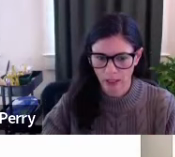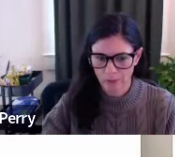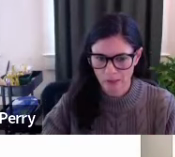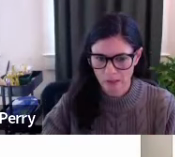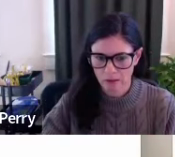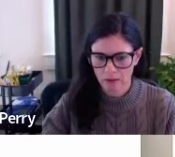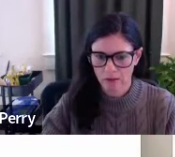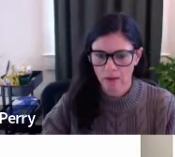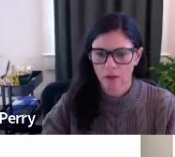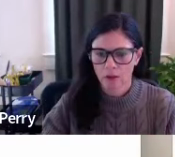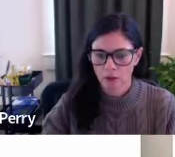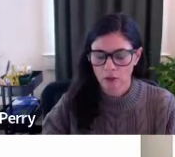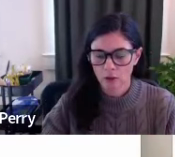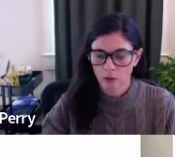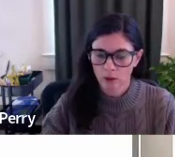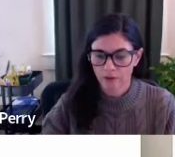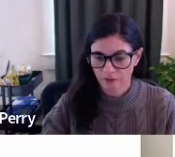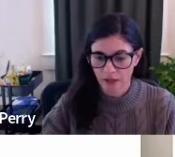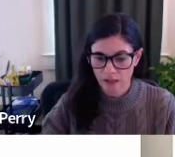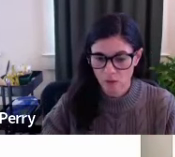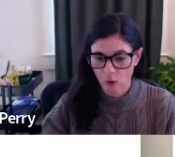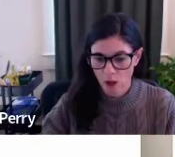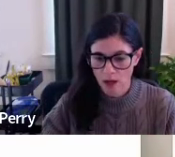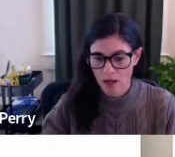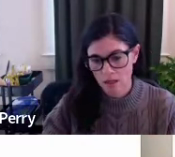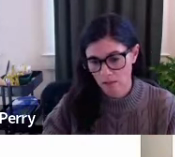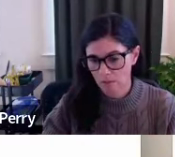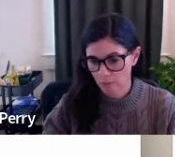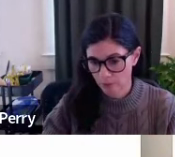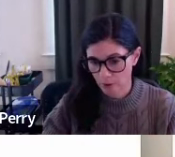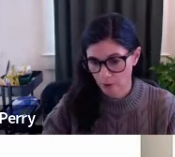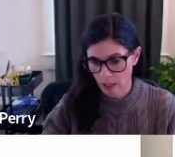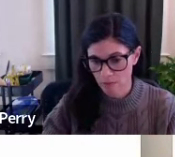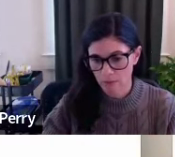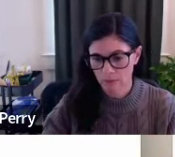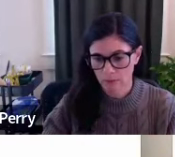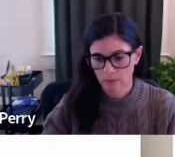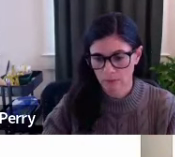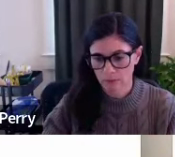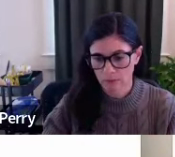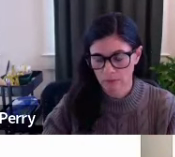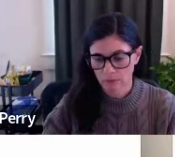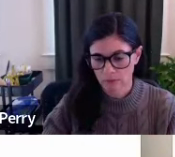your programs, go to your phase 1 program.